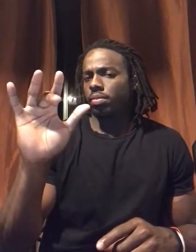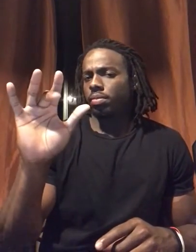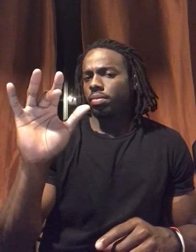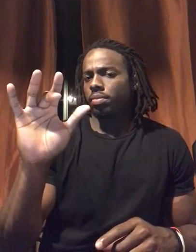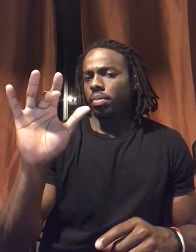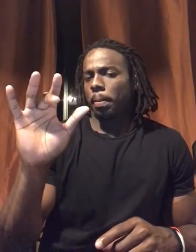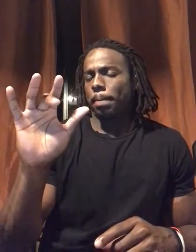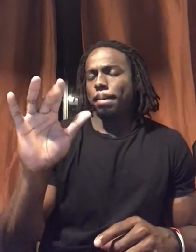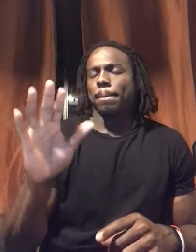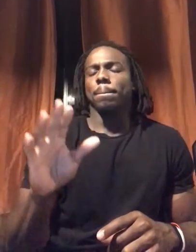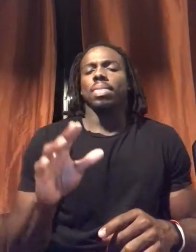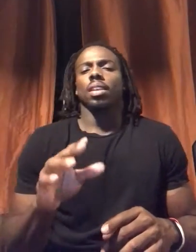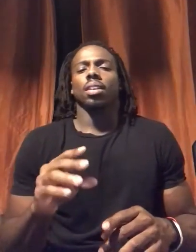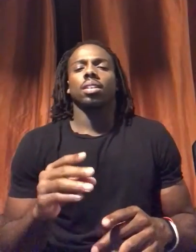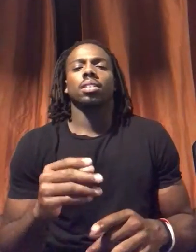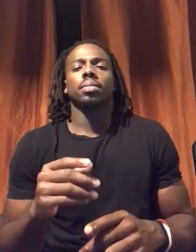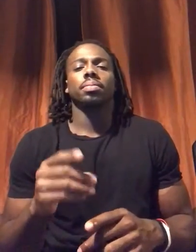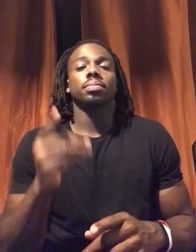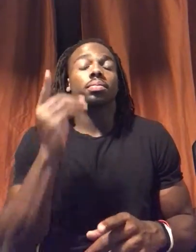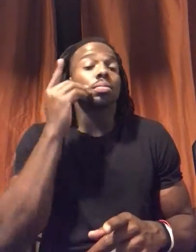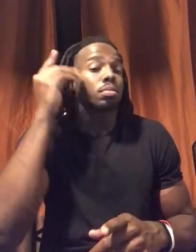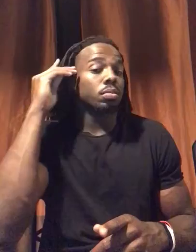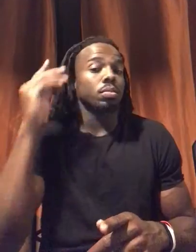Where do you wanna go for this?